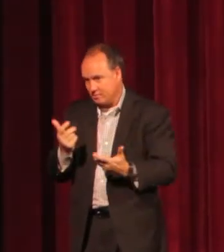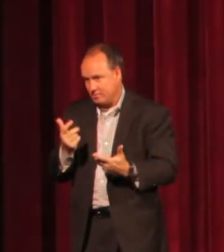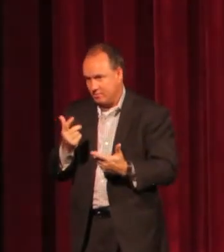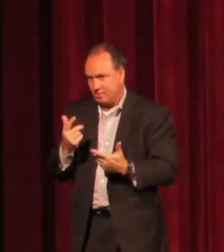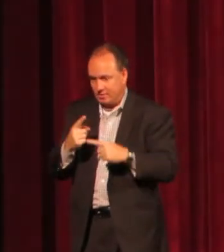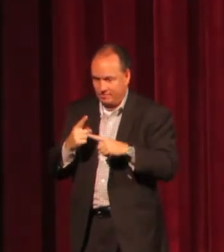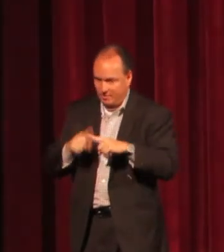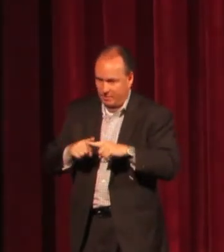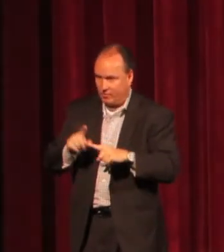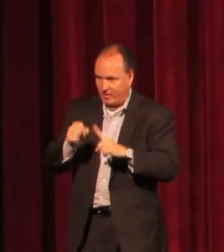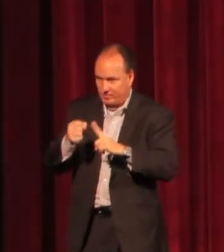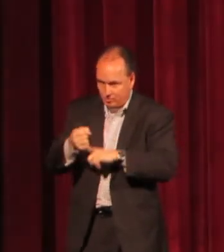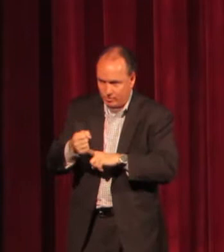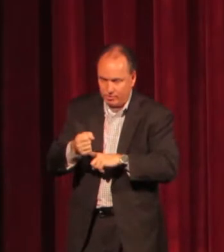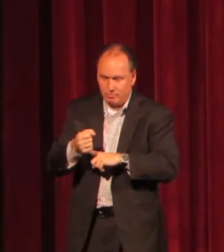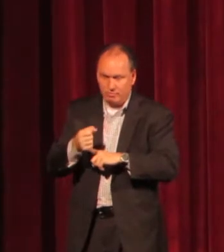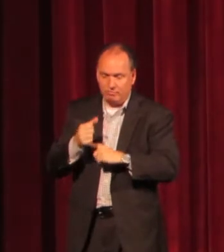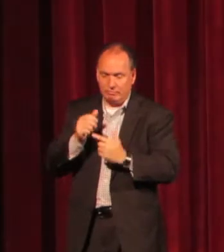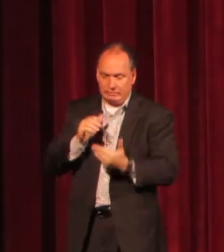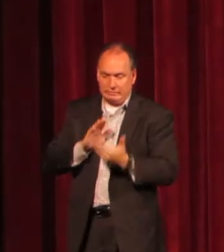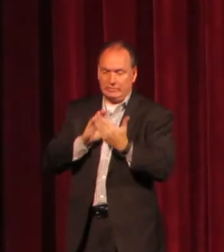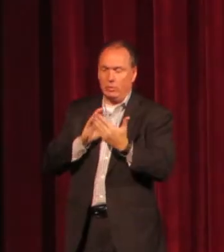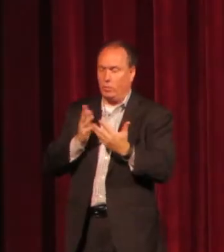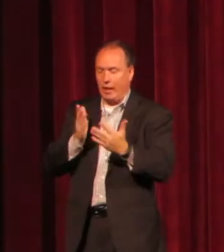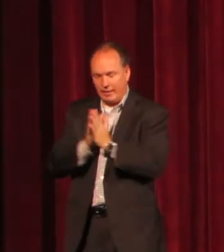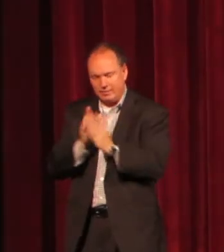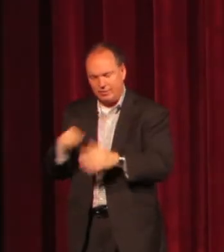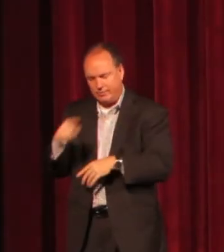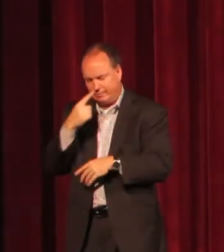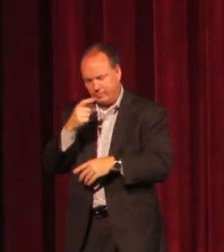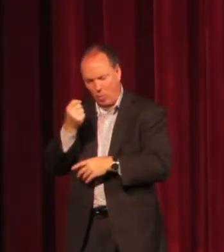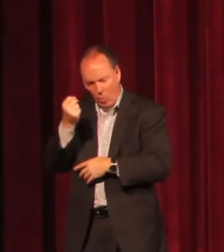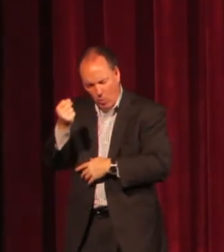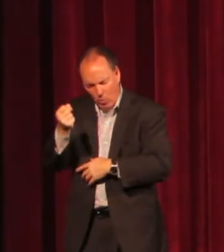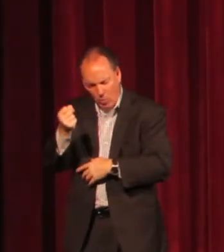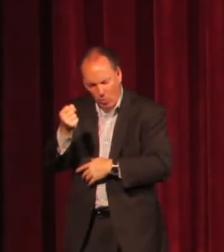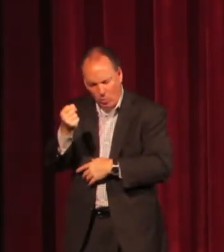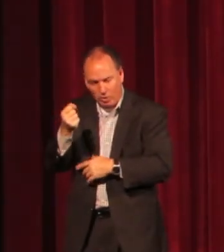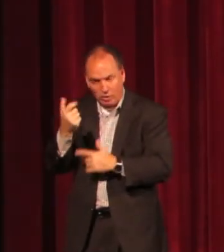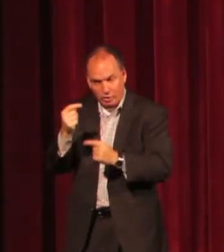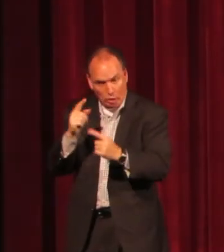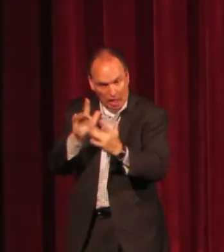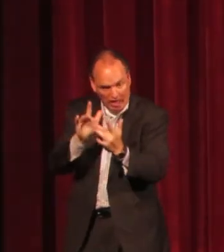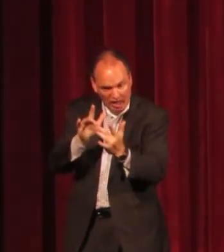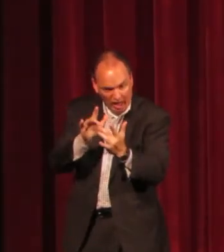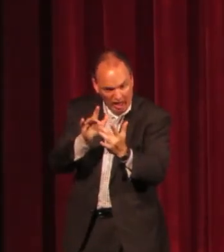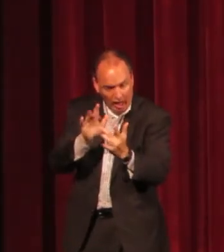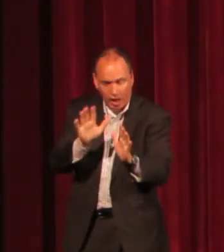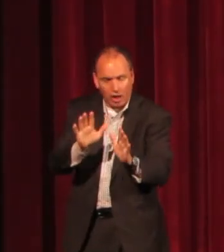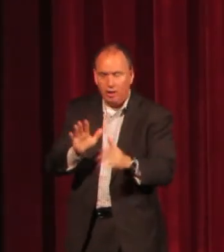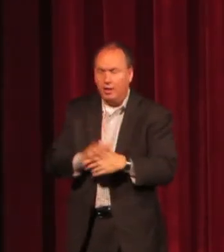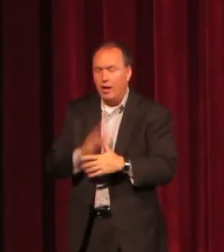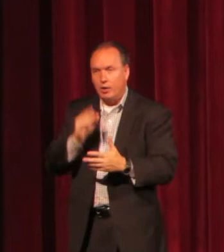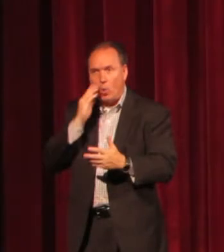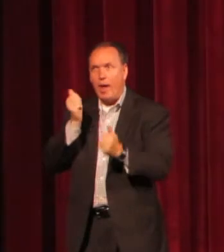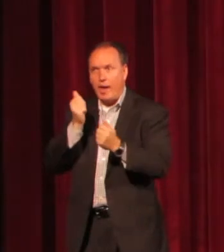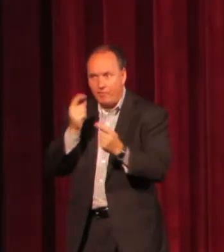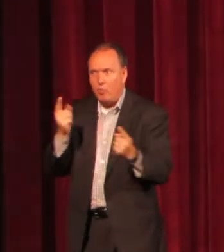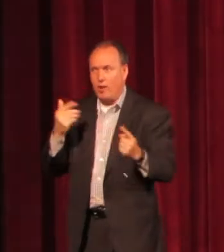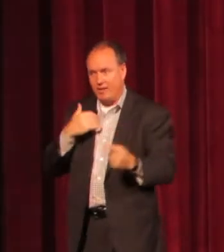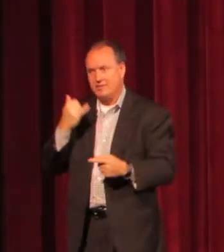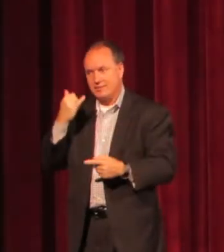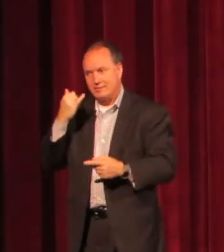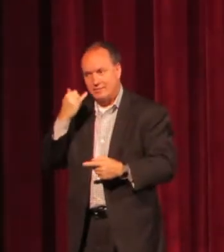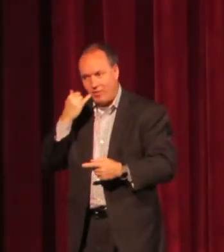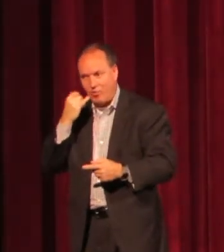the type of situation that we may be encountering. So we would ask that you hold off on trying to contact that student. I know everybody has cell phones